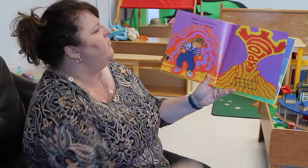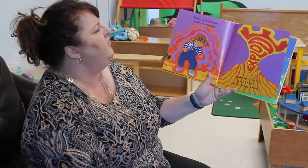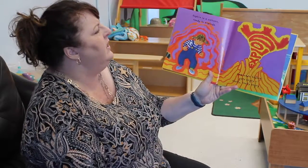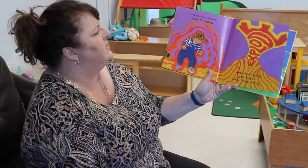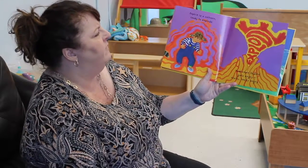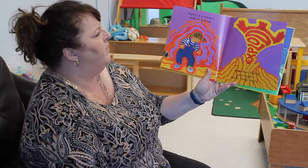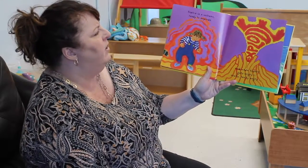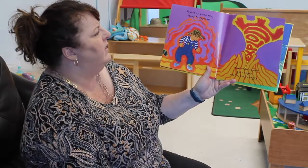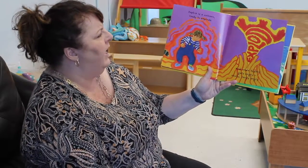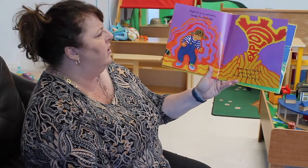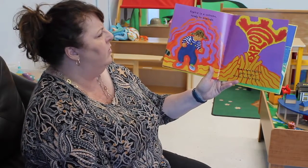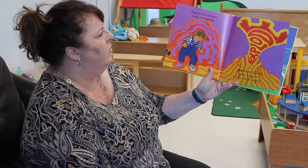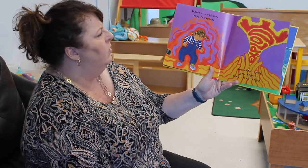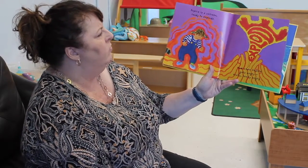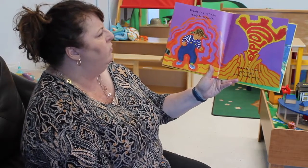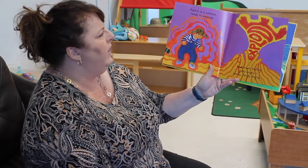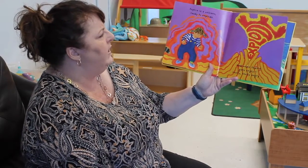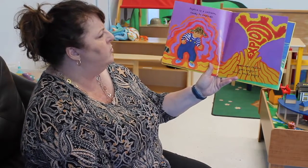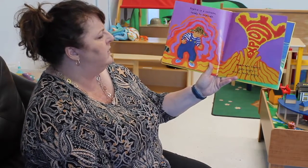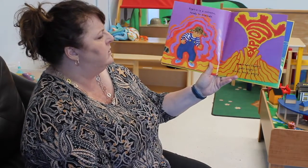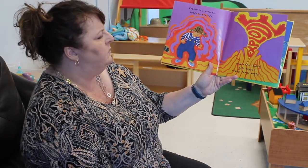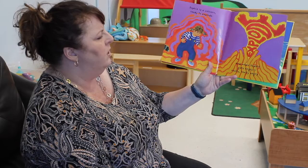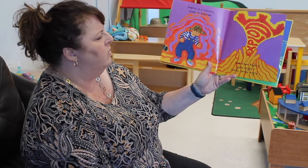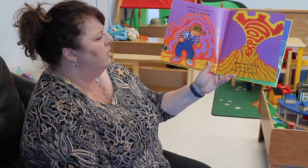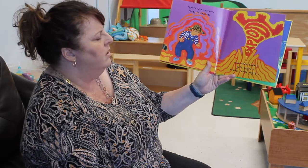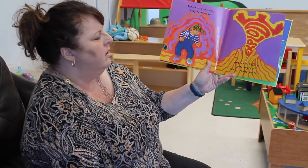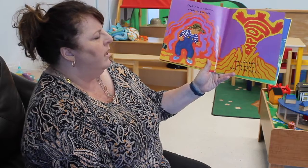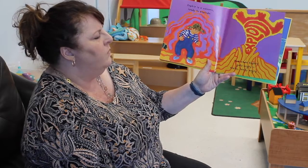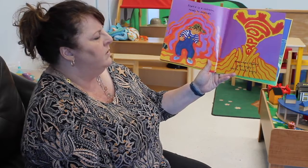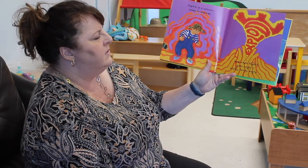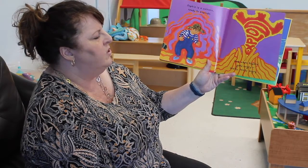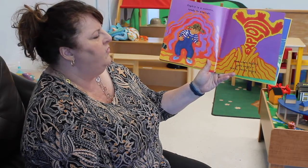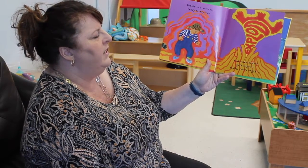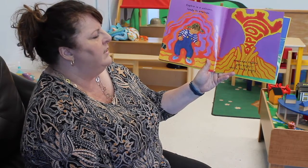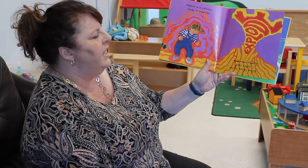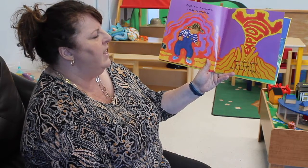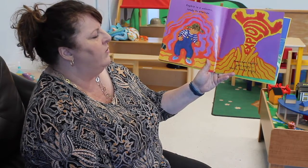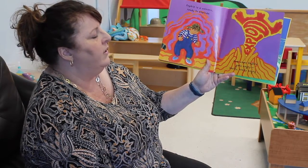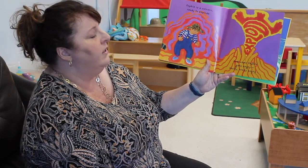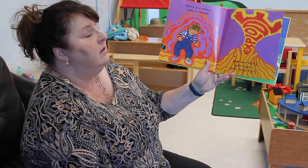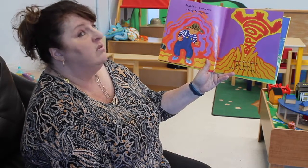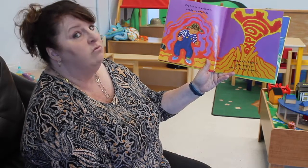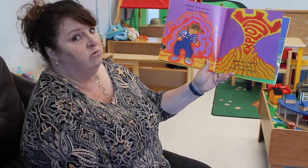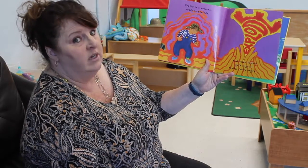Sophie is a volcano, ready to explode. And when Sophie gets angry,